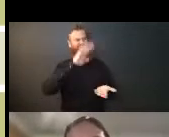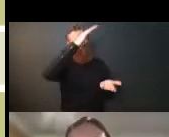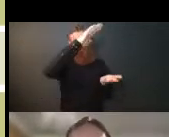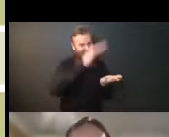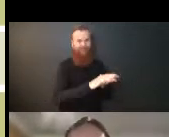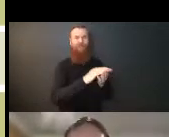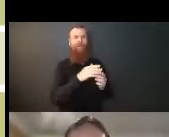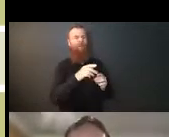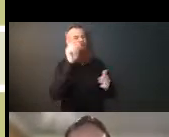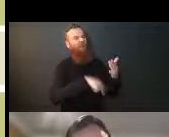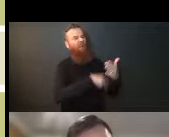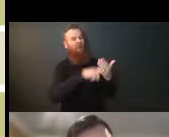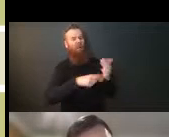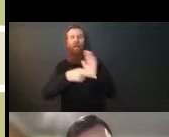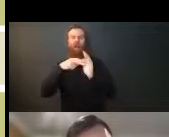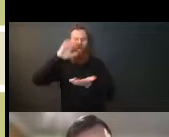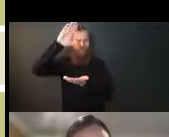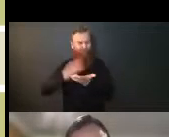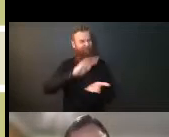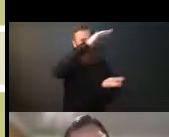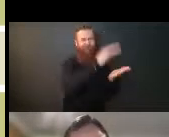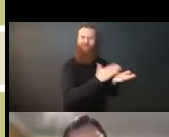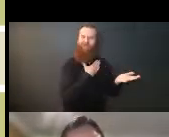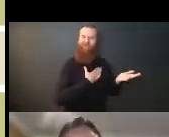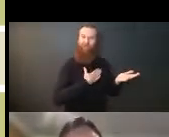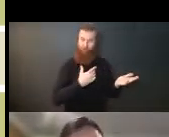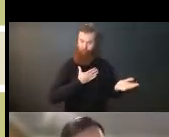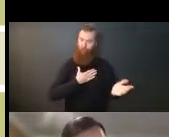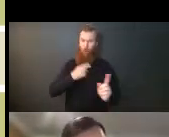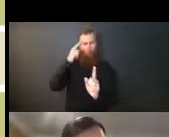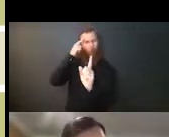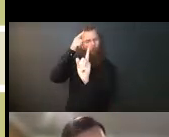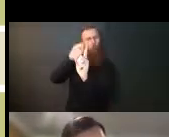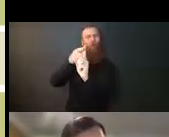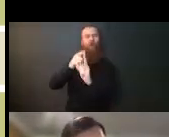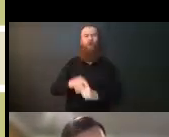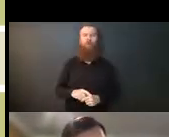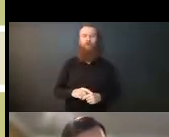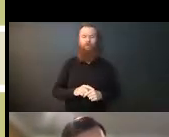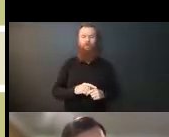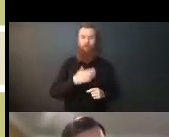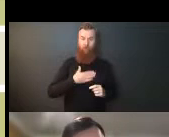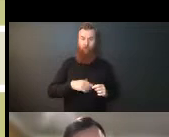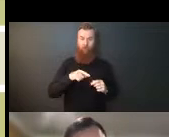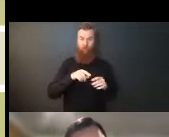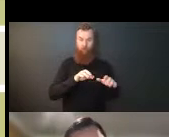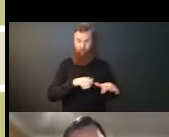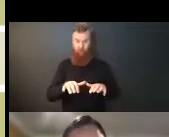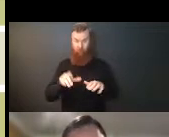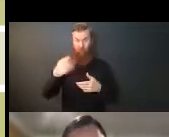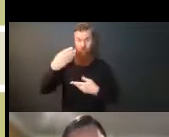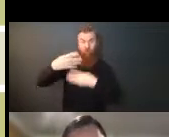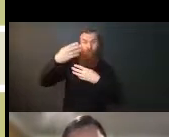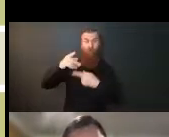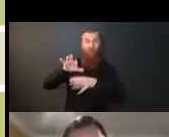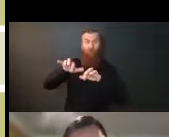that Sam will put in the chat there a link where that could be used for you